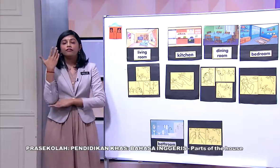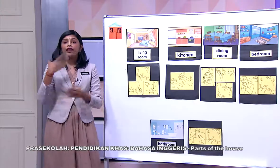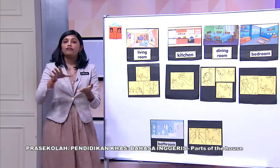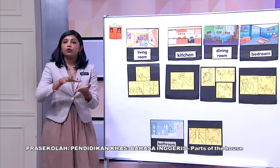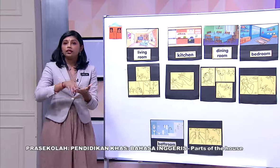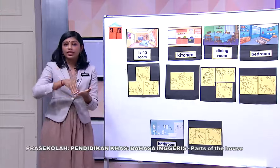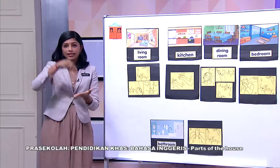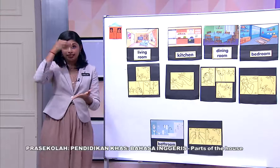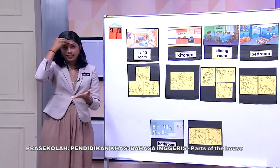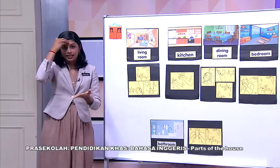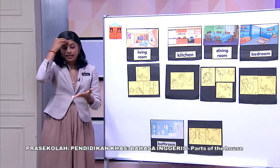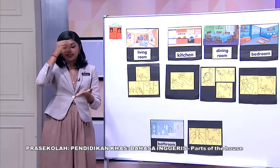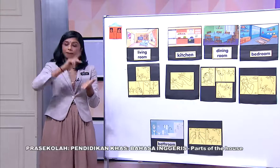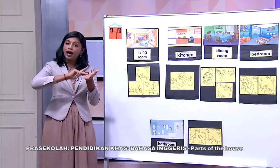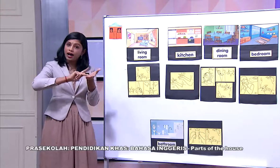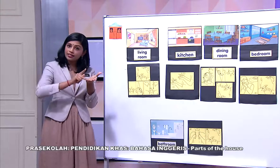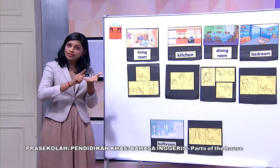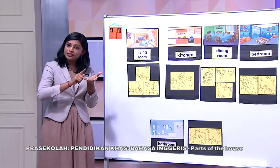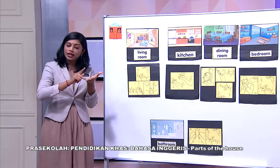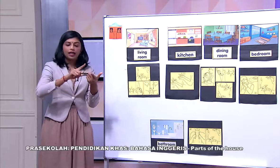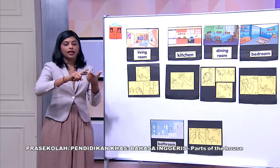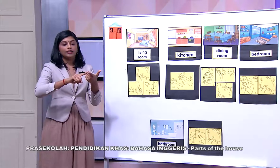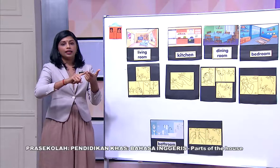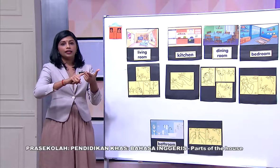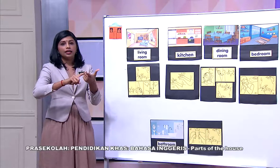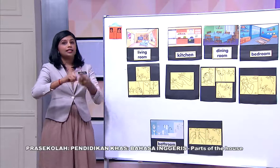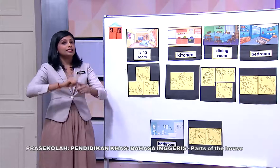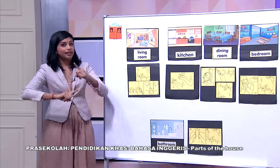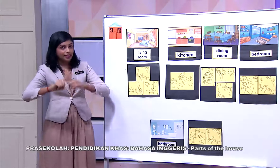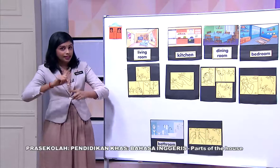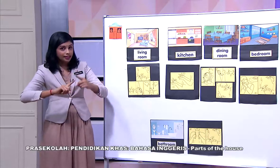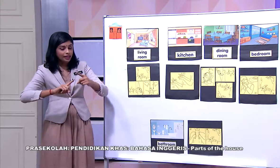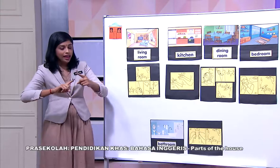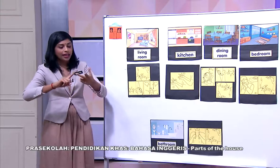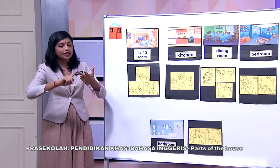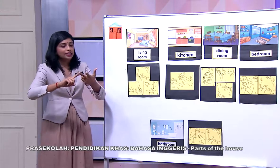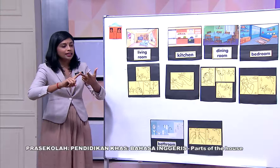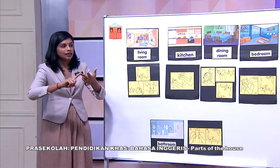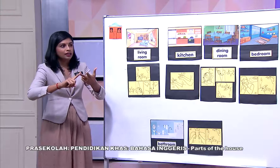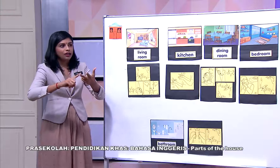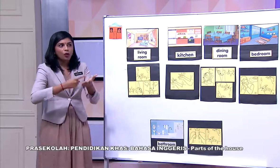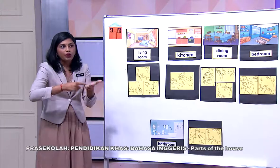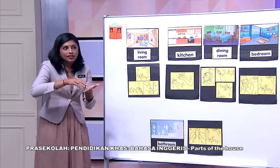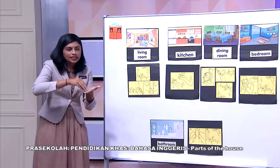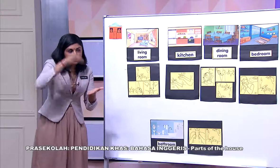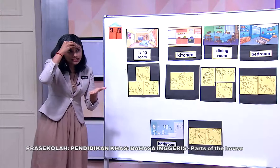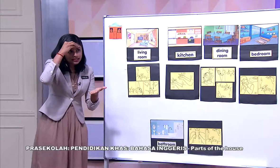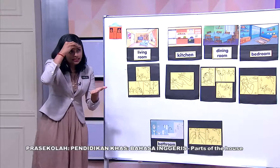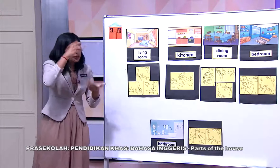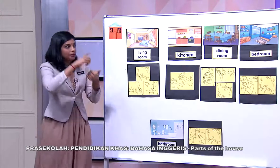have already learned the parts and then the signing. Mm-hmm. And thirdly, what we learn? The